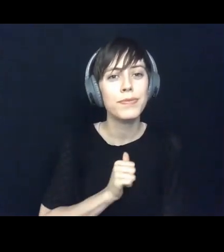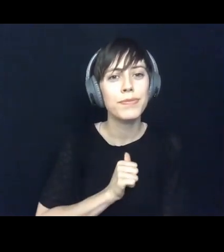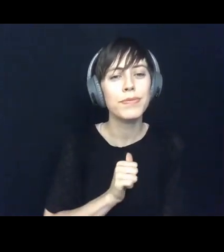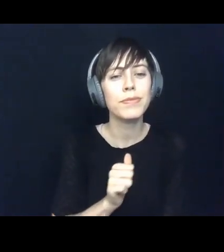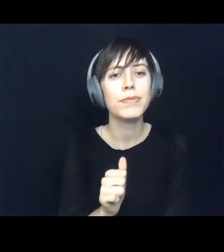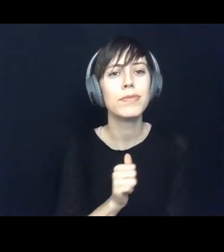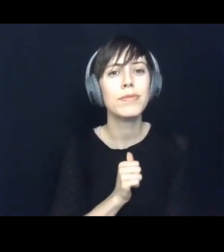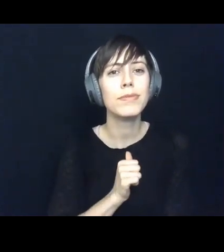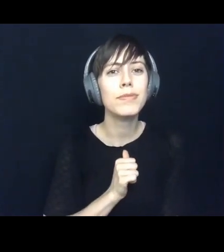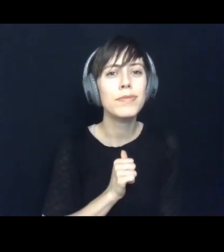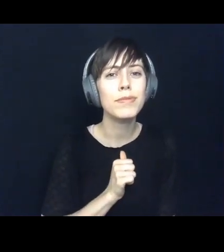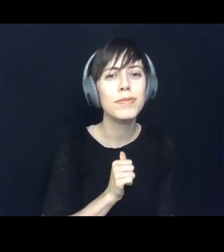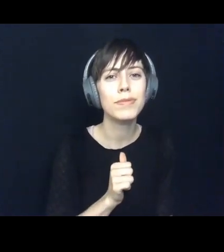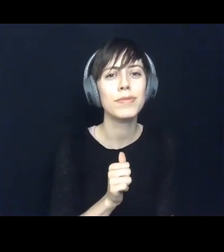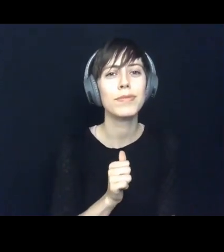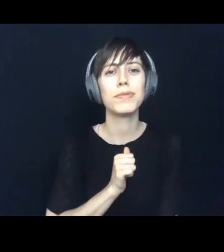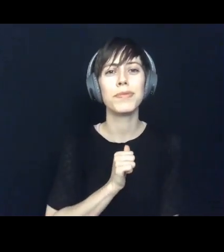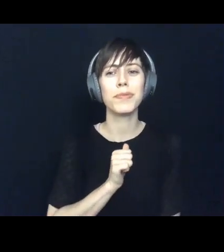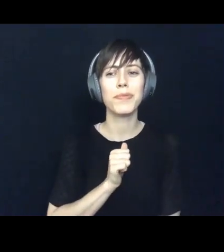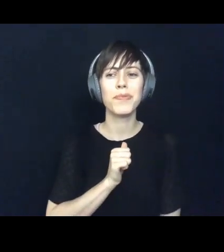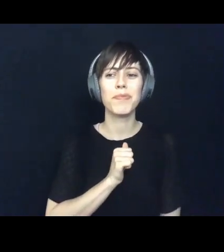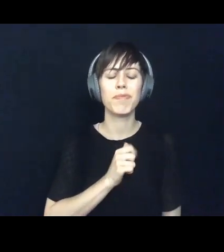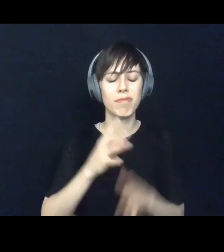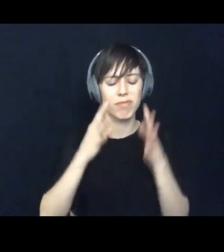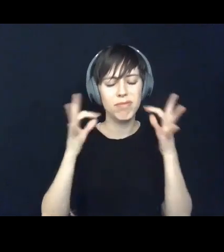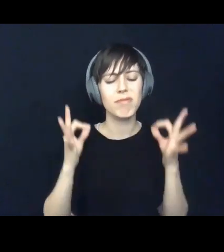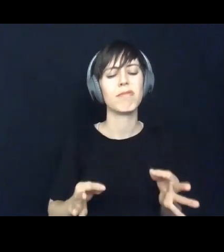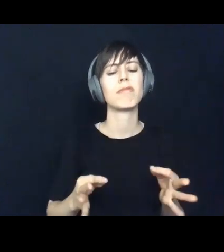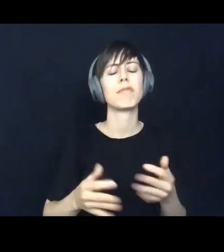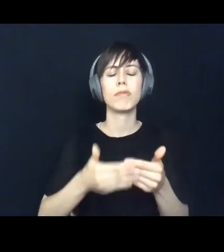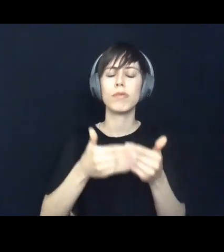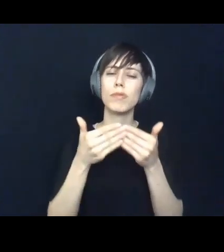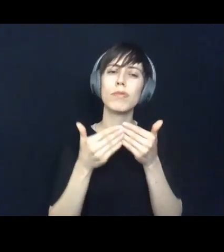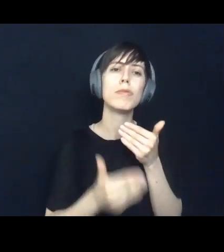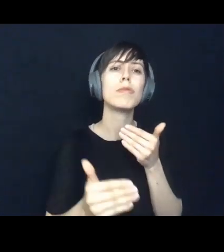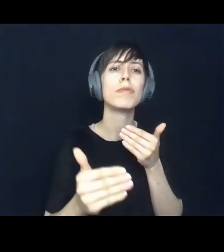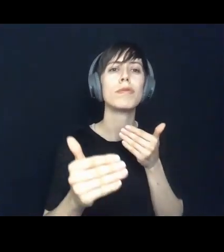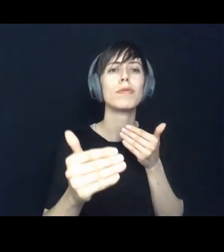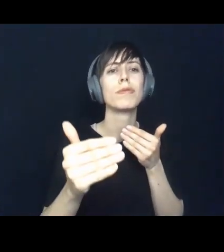Where do we go from here if you don't return?